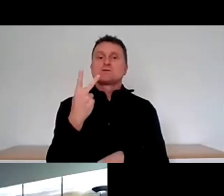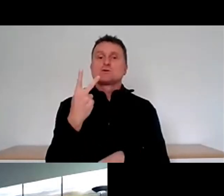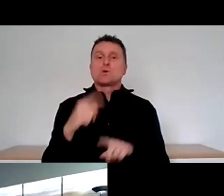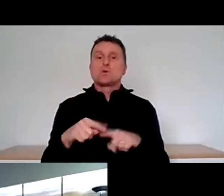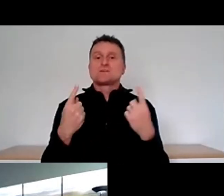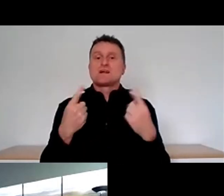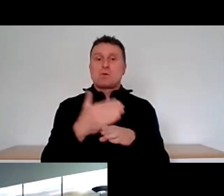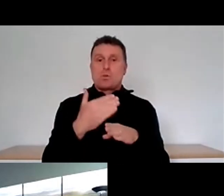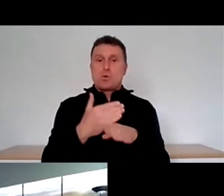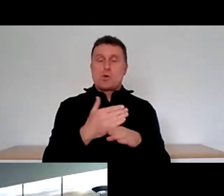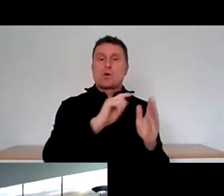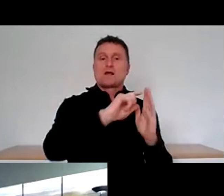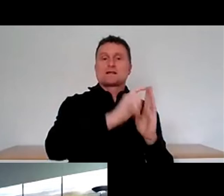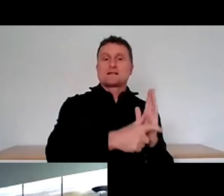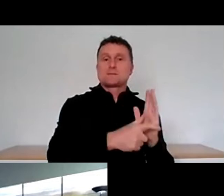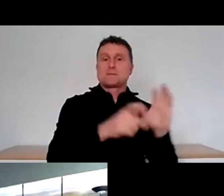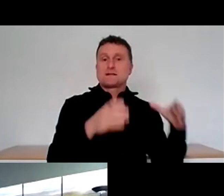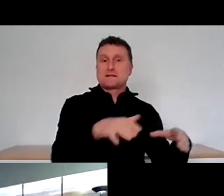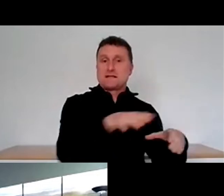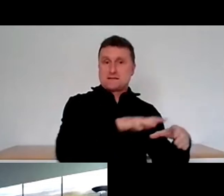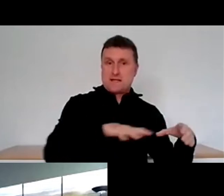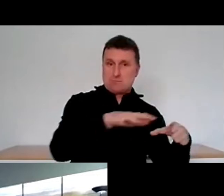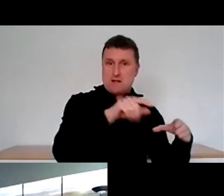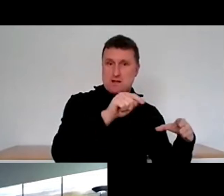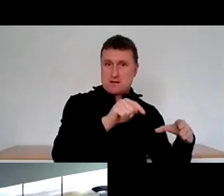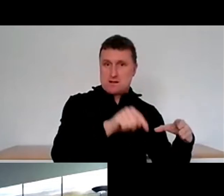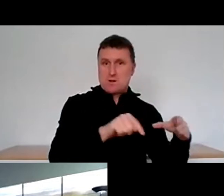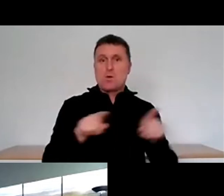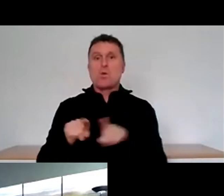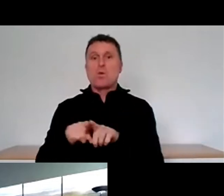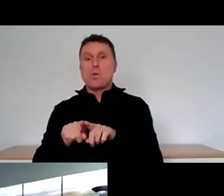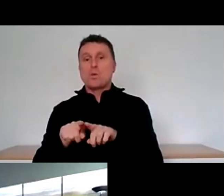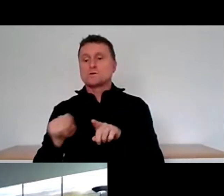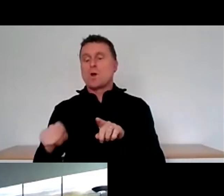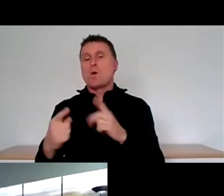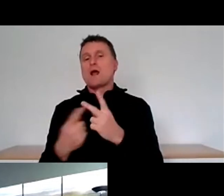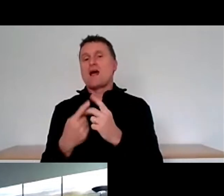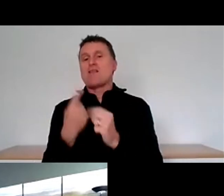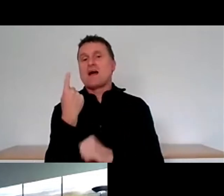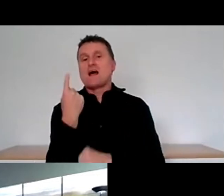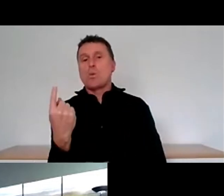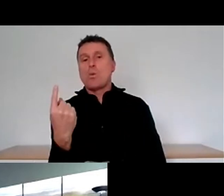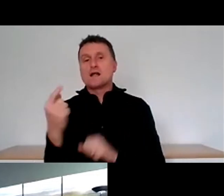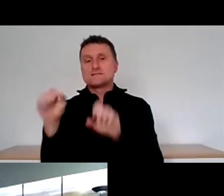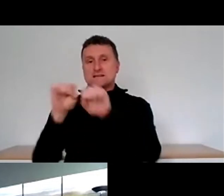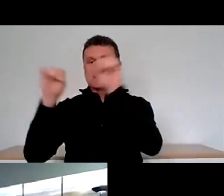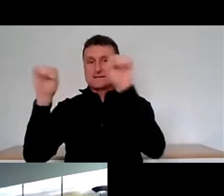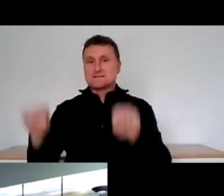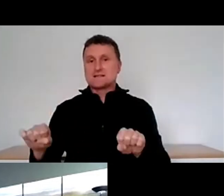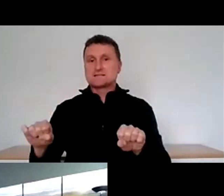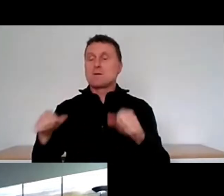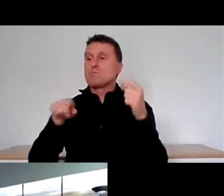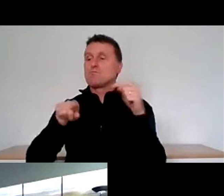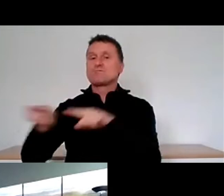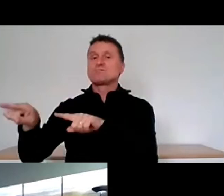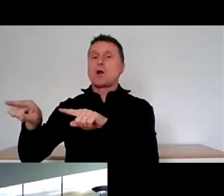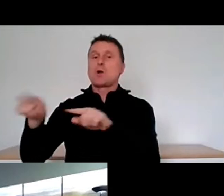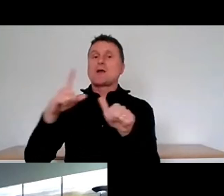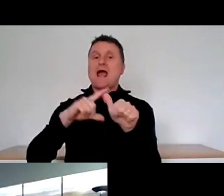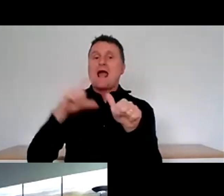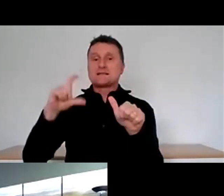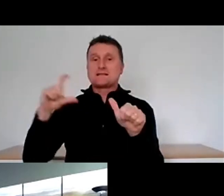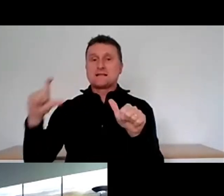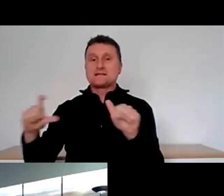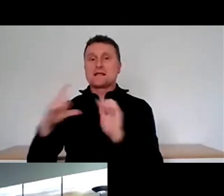I'm working on, which will launch in a little while, about how we can have a single system based on the ACC type model, which is integrated